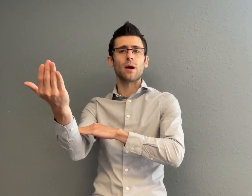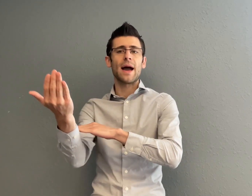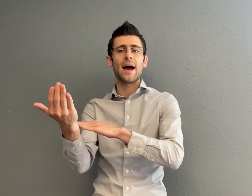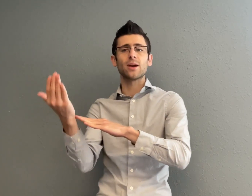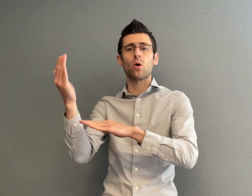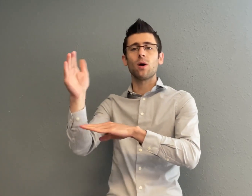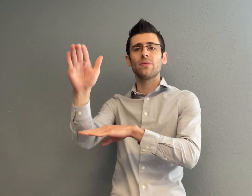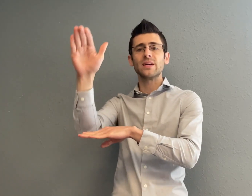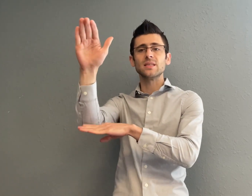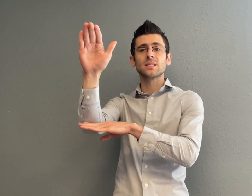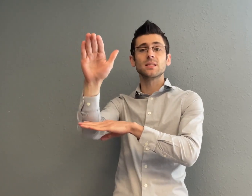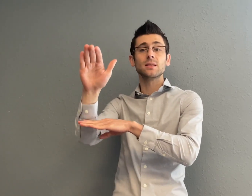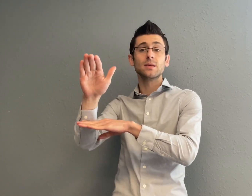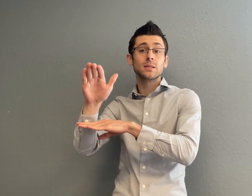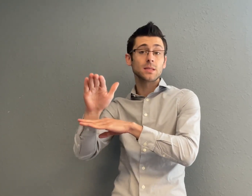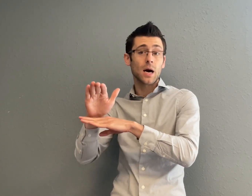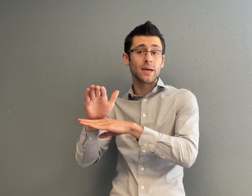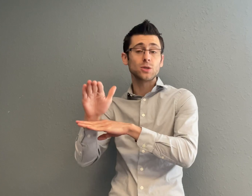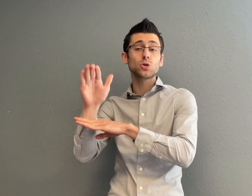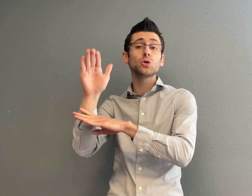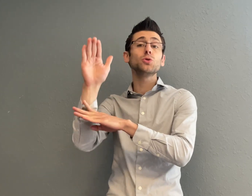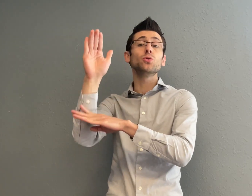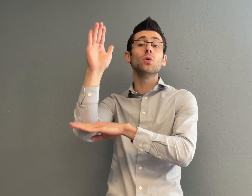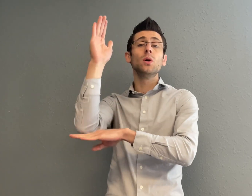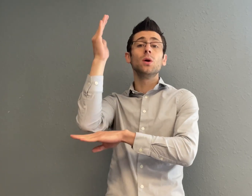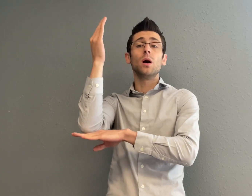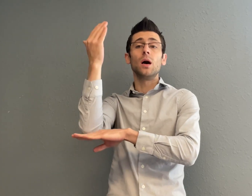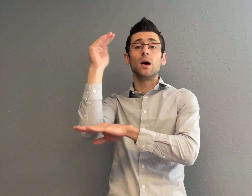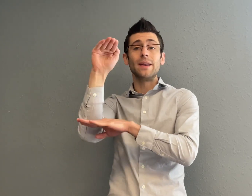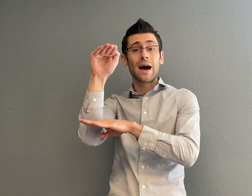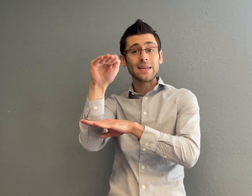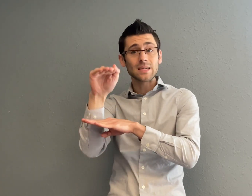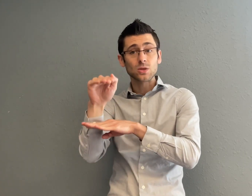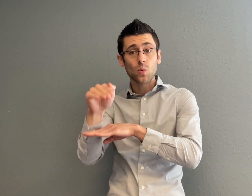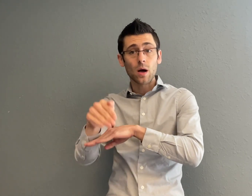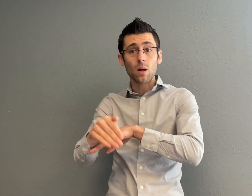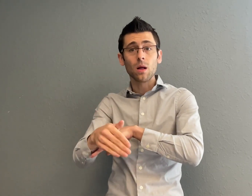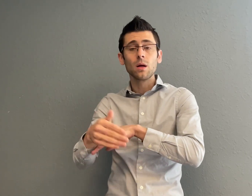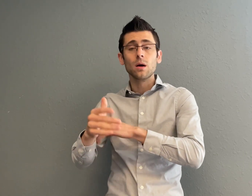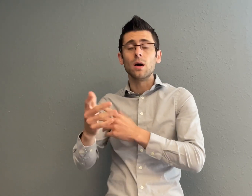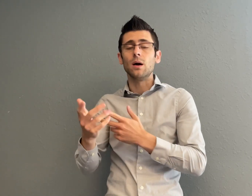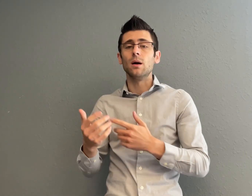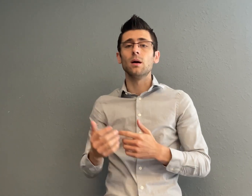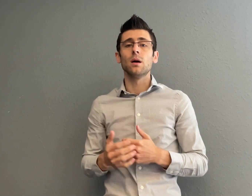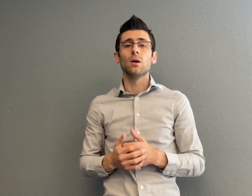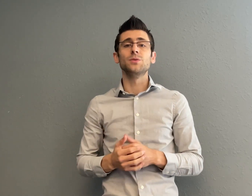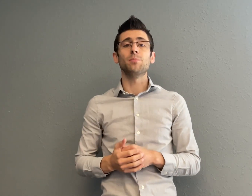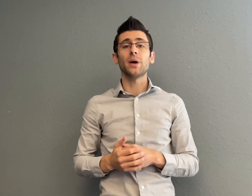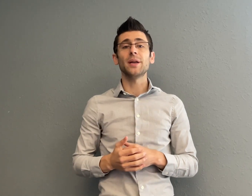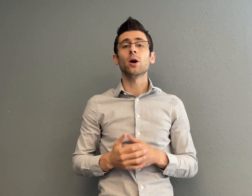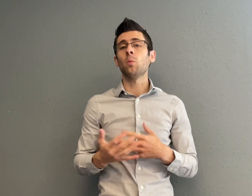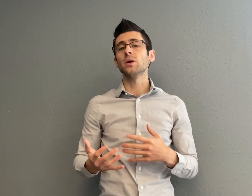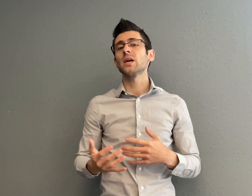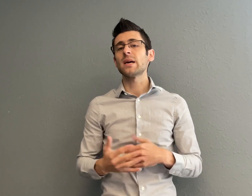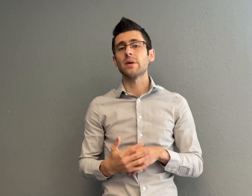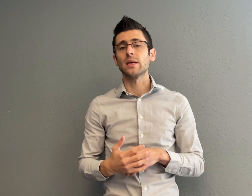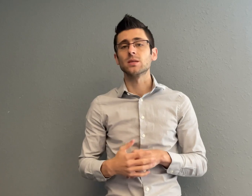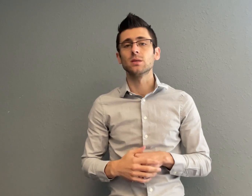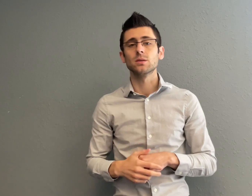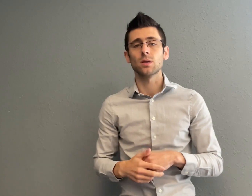at on these signs too, night as well, depending on what time it is. So